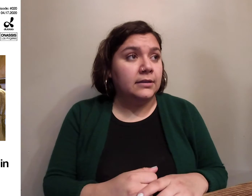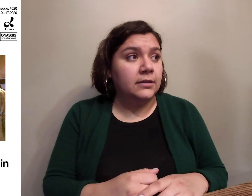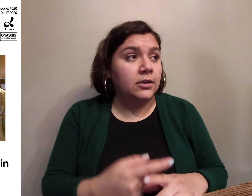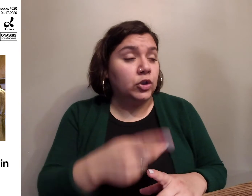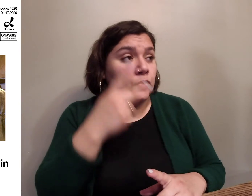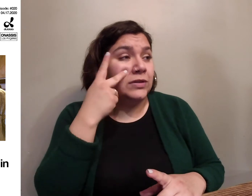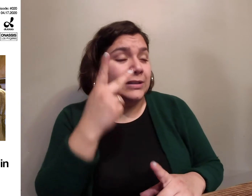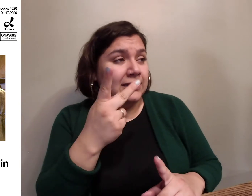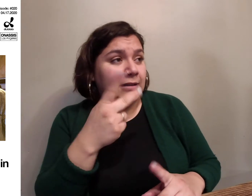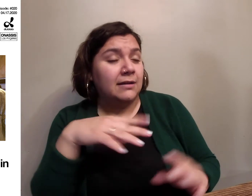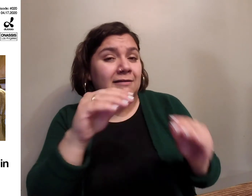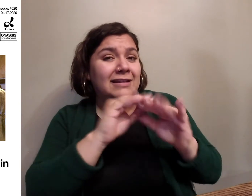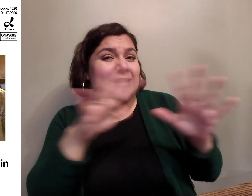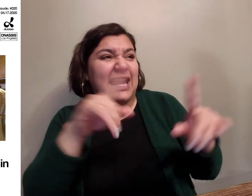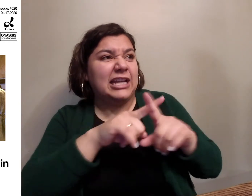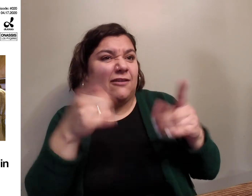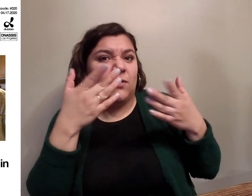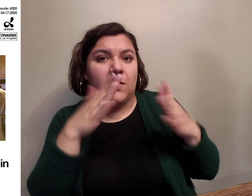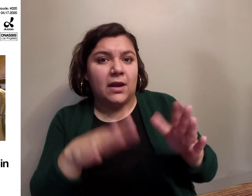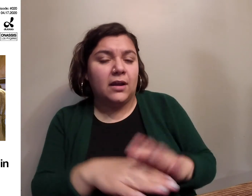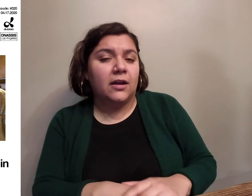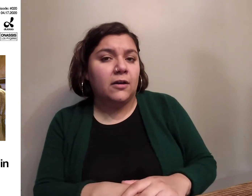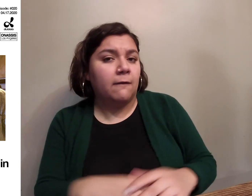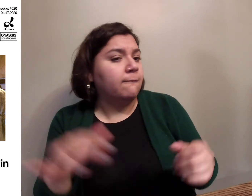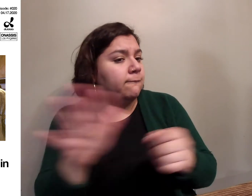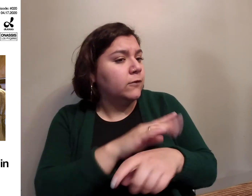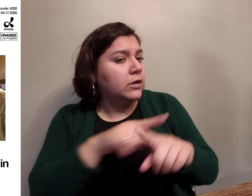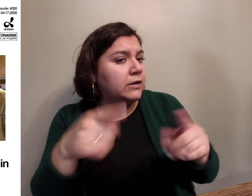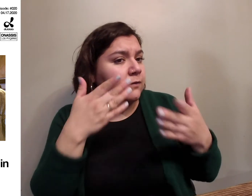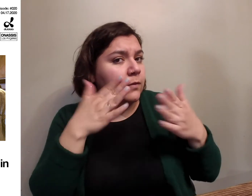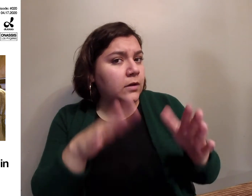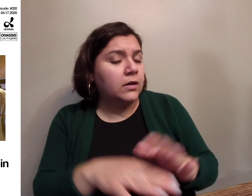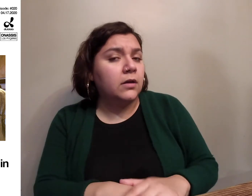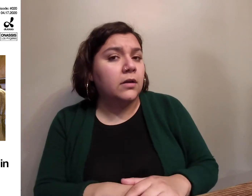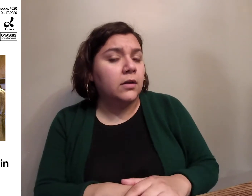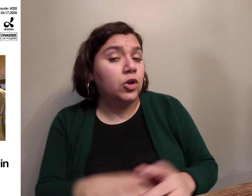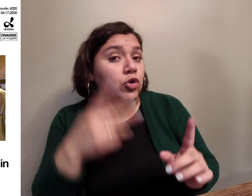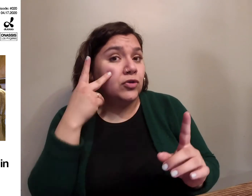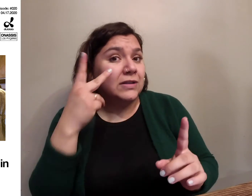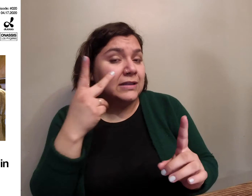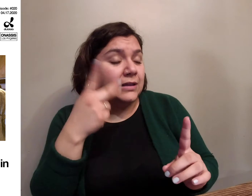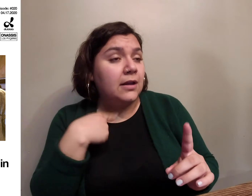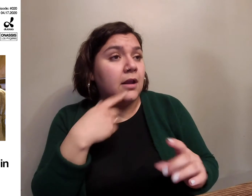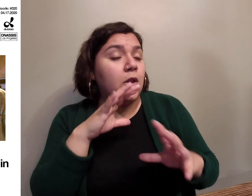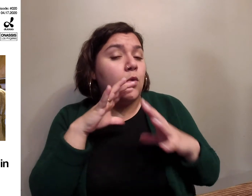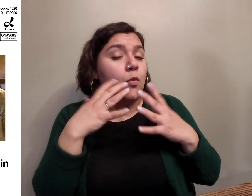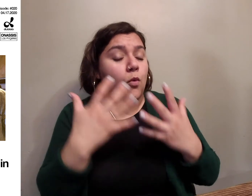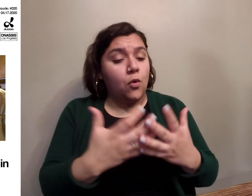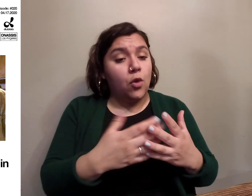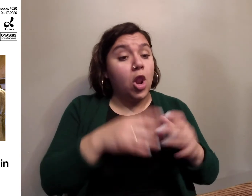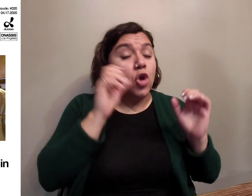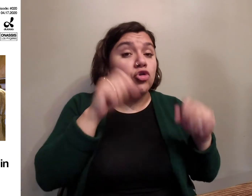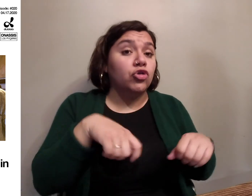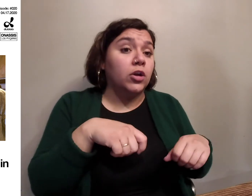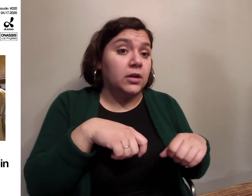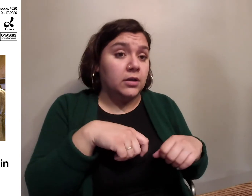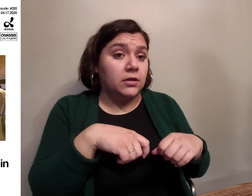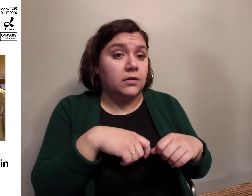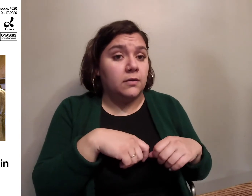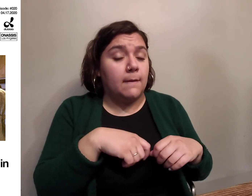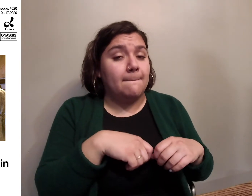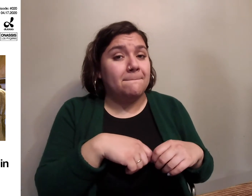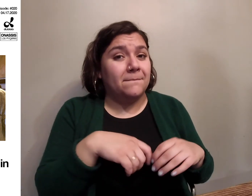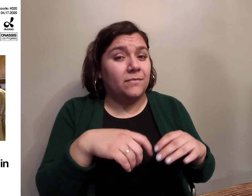completely different way. You see what the world could and perhaps might look